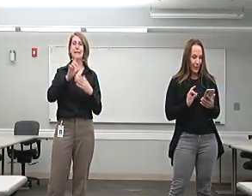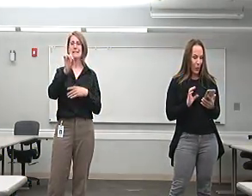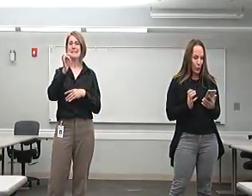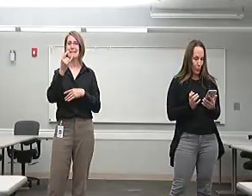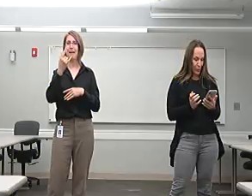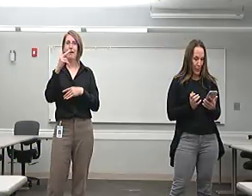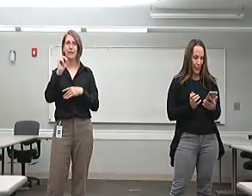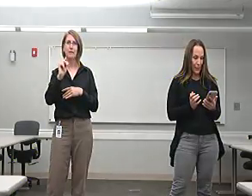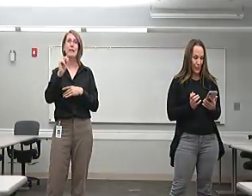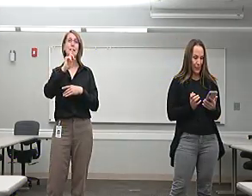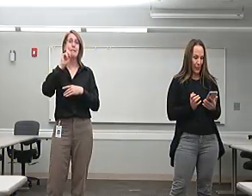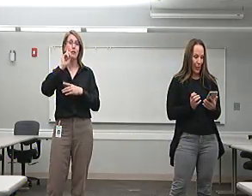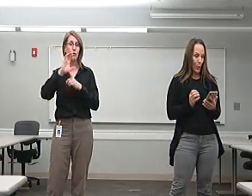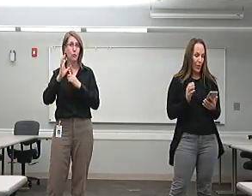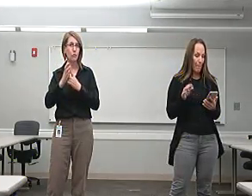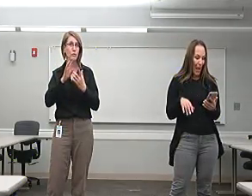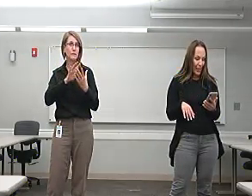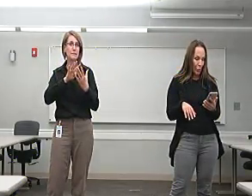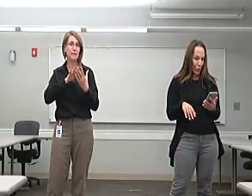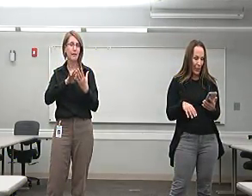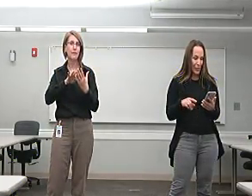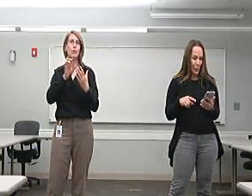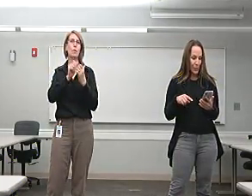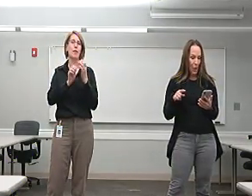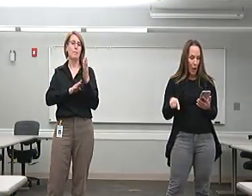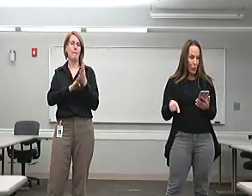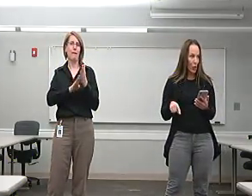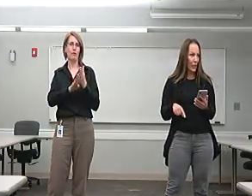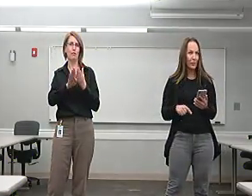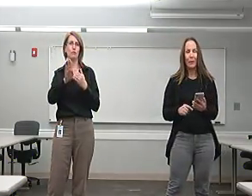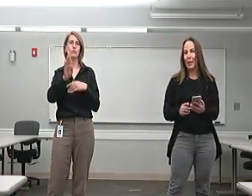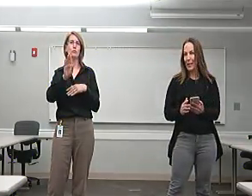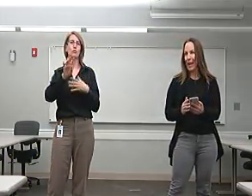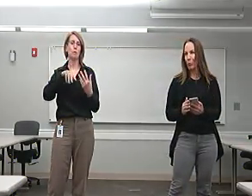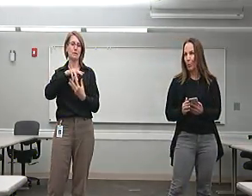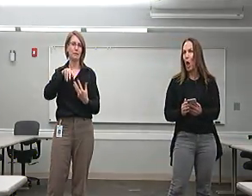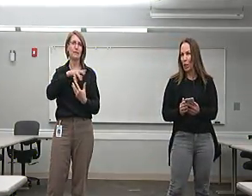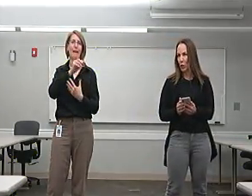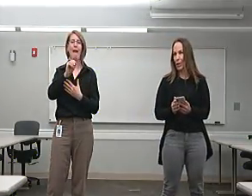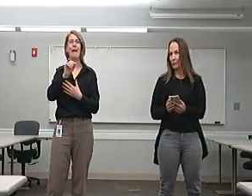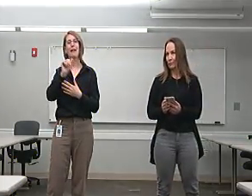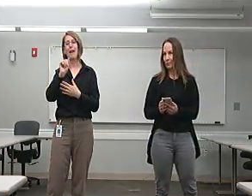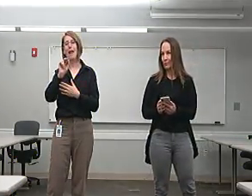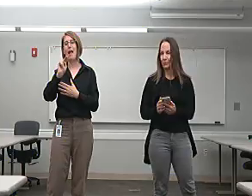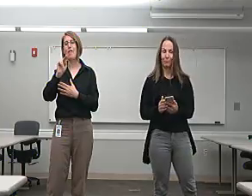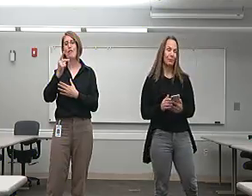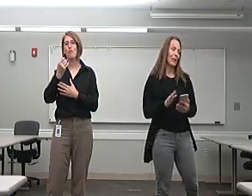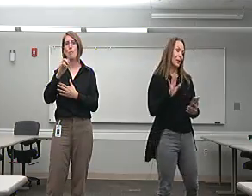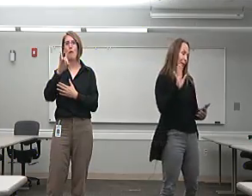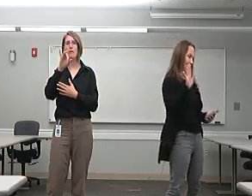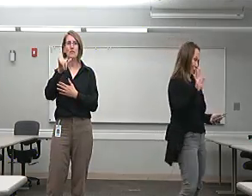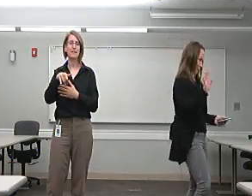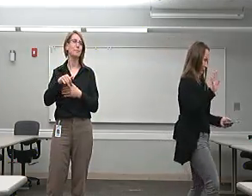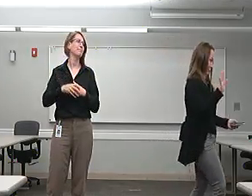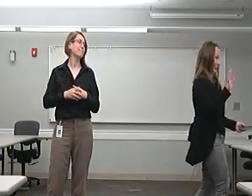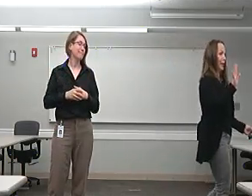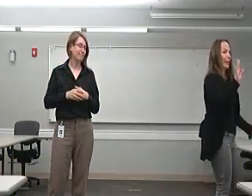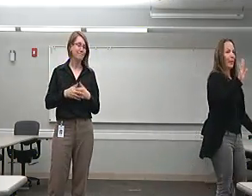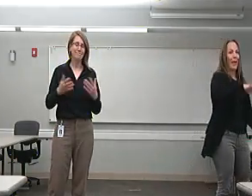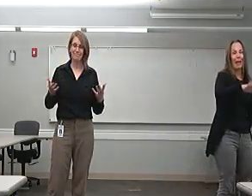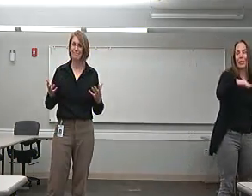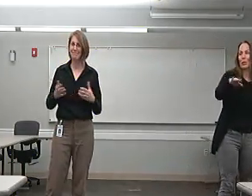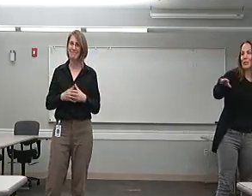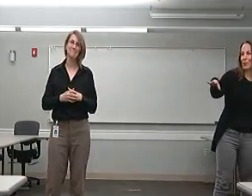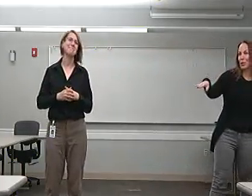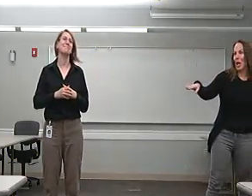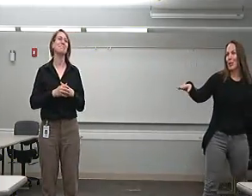studies with a minor in sociology and anthropology. Now, that is your deaf